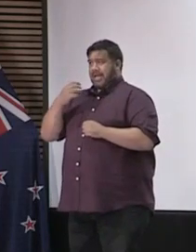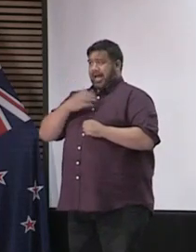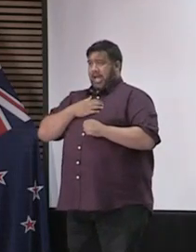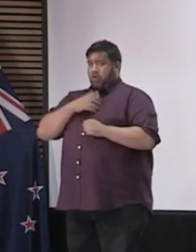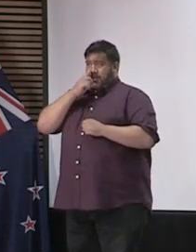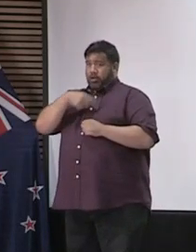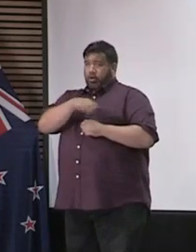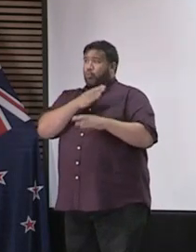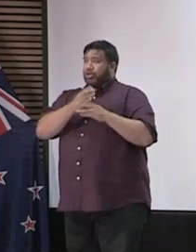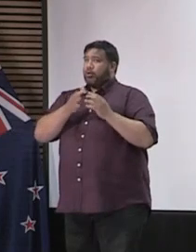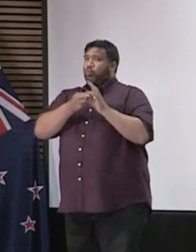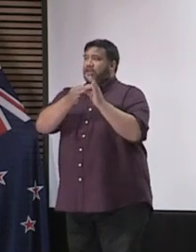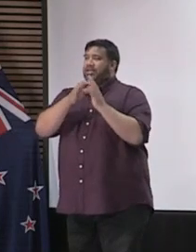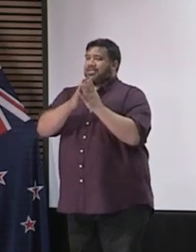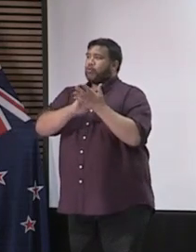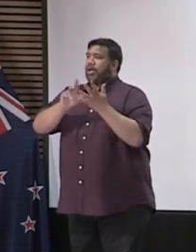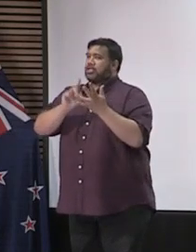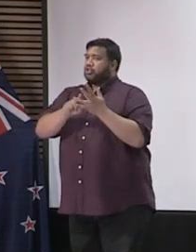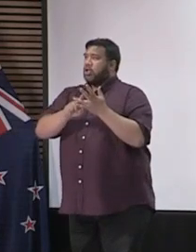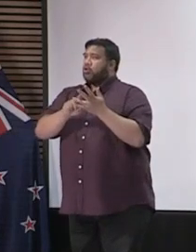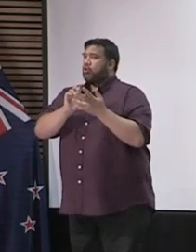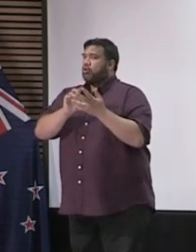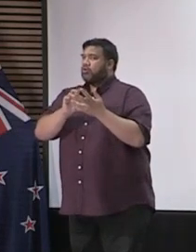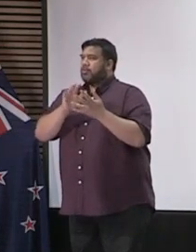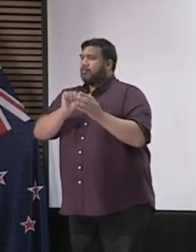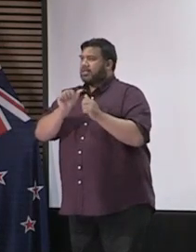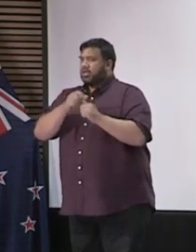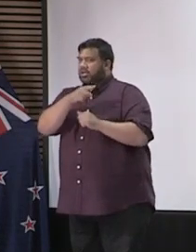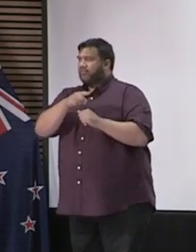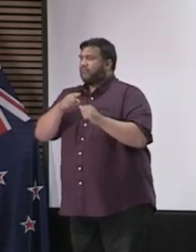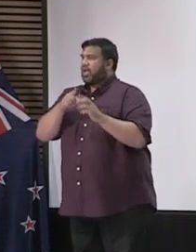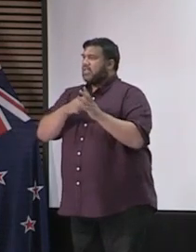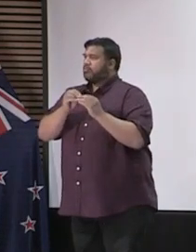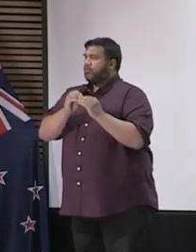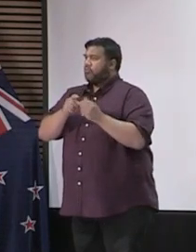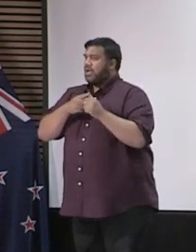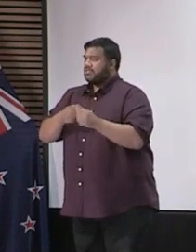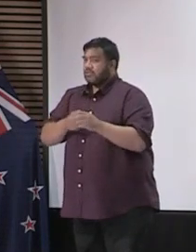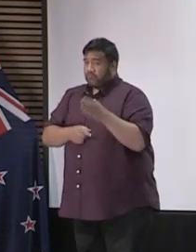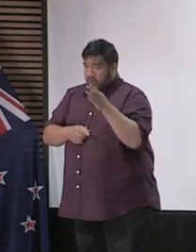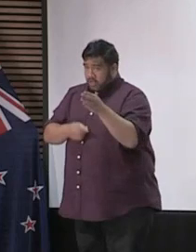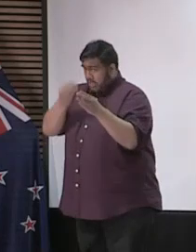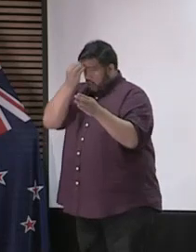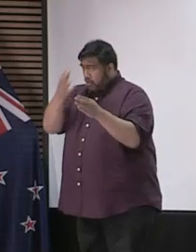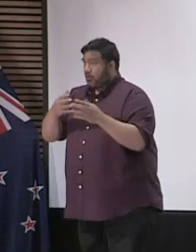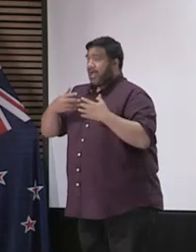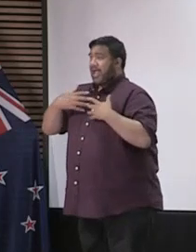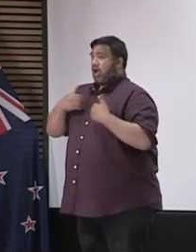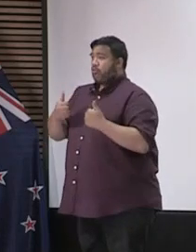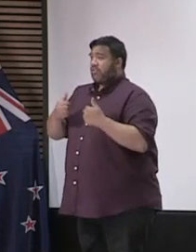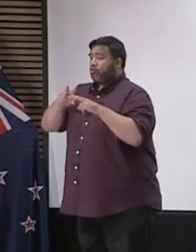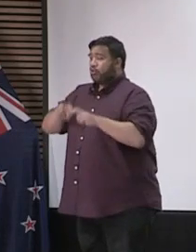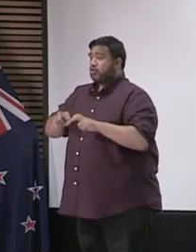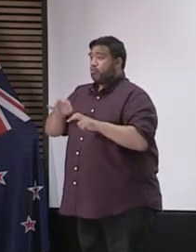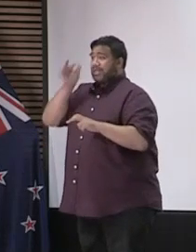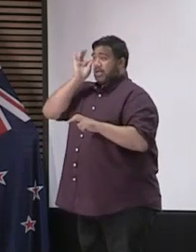on responses to COVID. I'll let Dr. Bloomfield respond to that. So just a quick comment. The Health Research Council has done a call